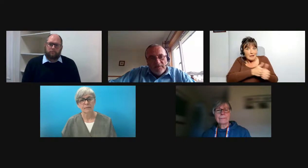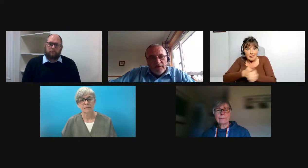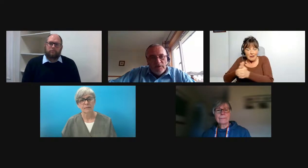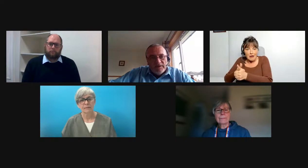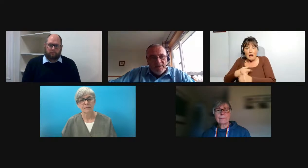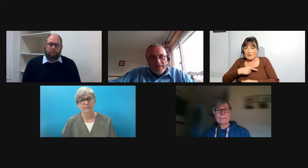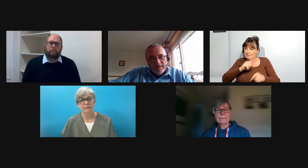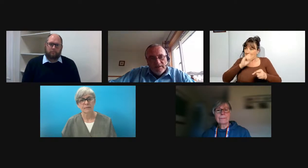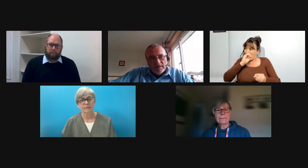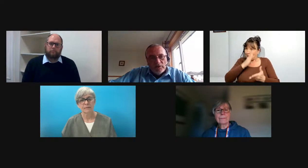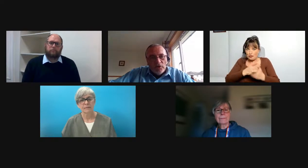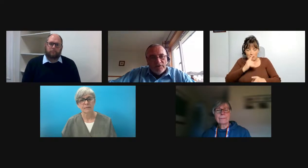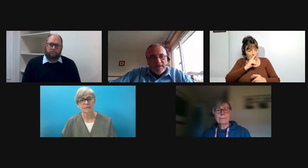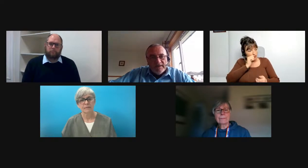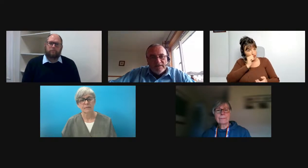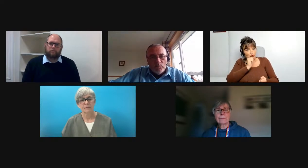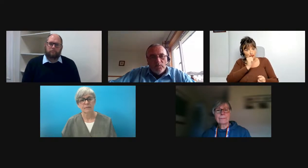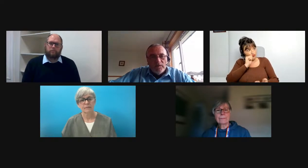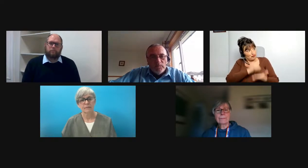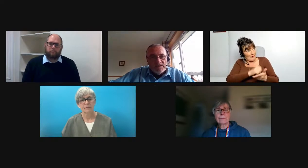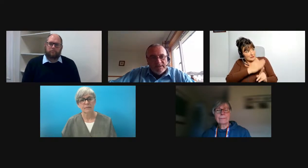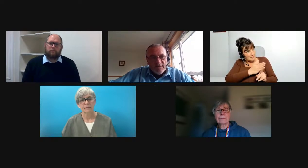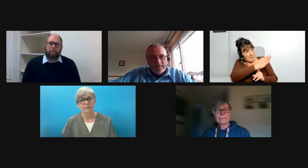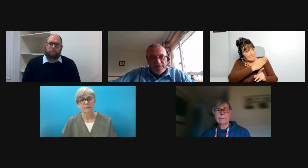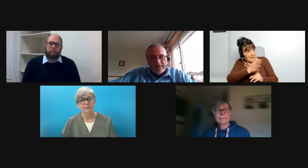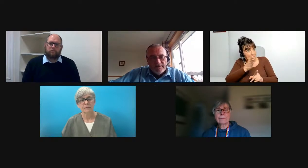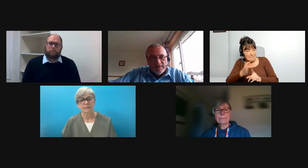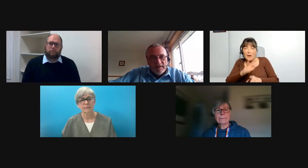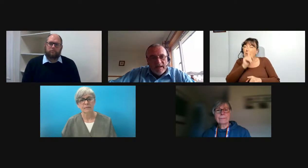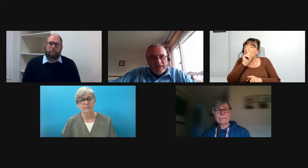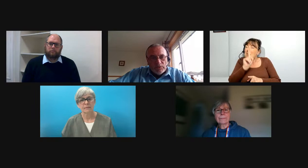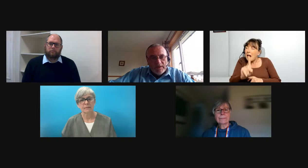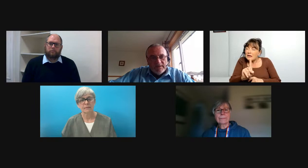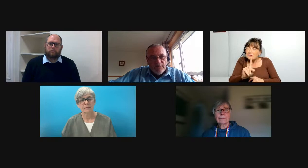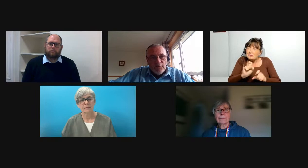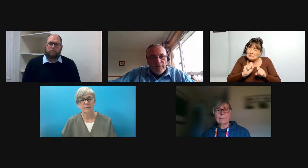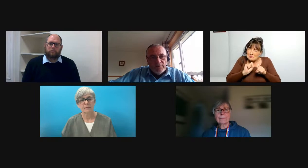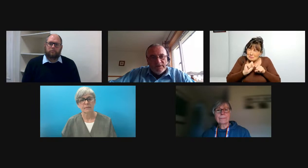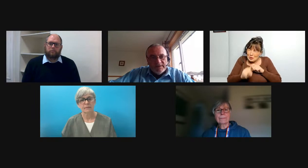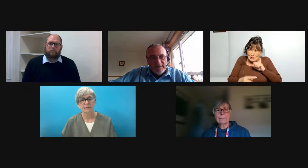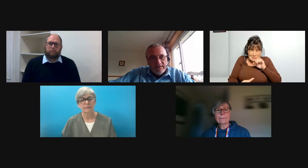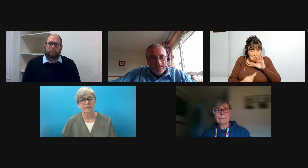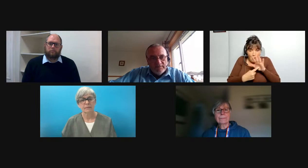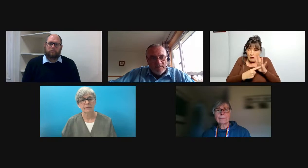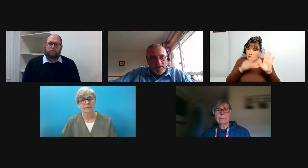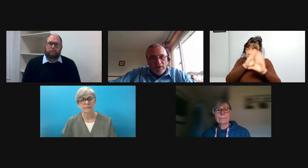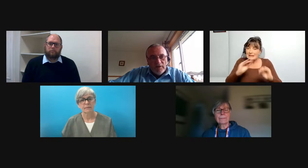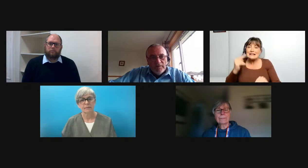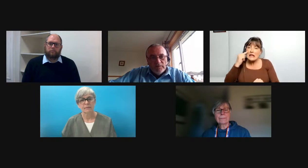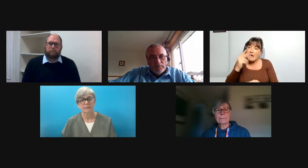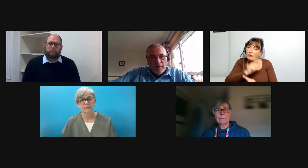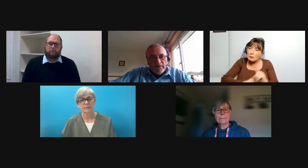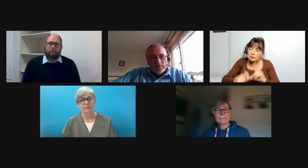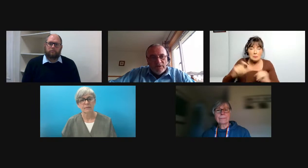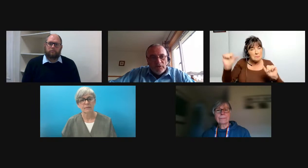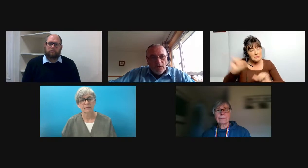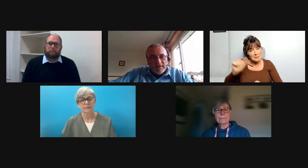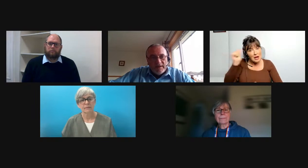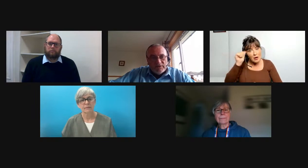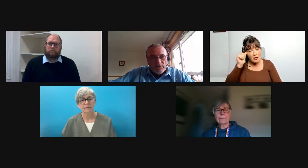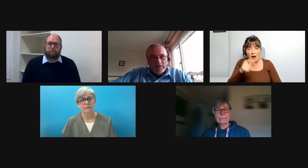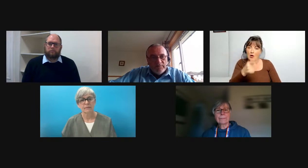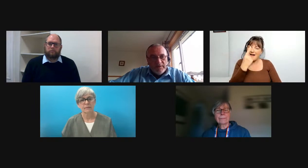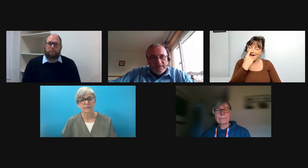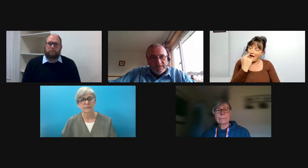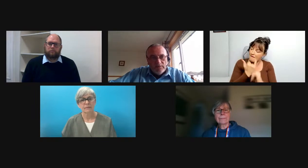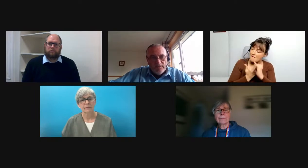the deaf community can contact the 111 service 24 hours a day by using